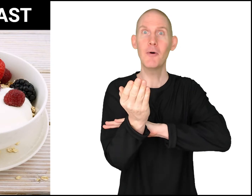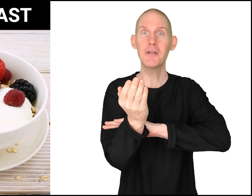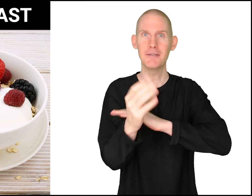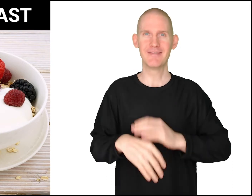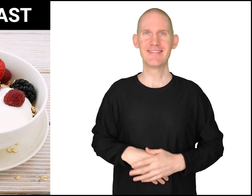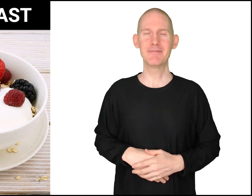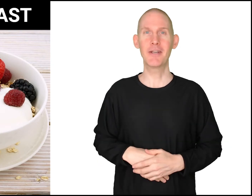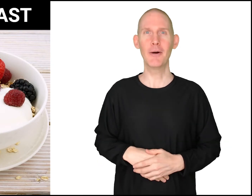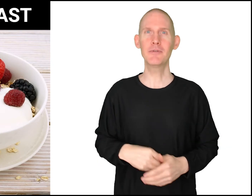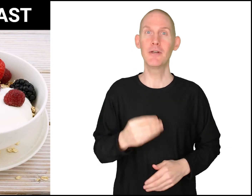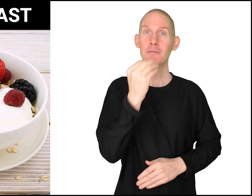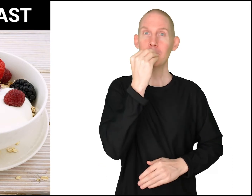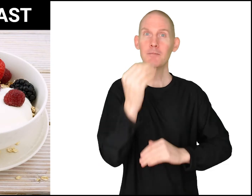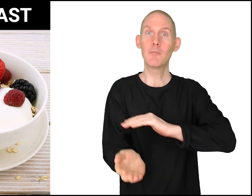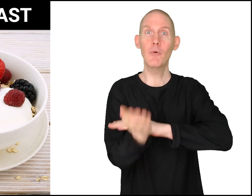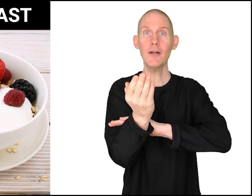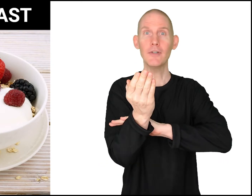morning, becomes breakfast.